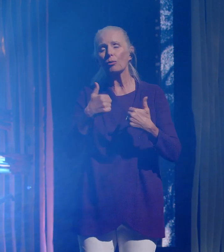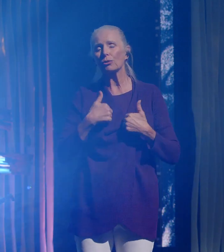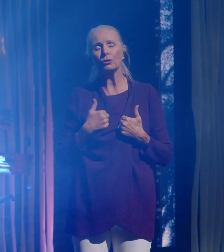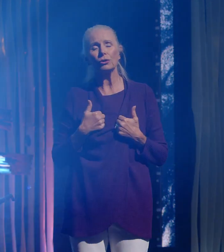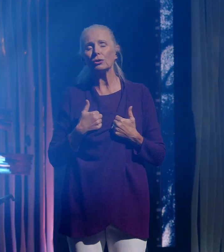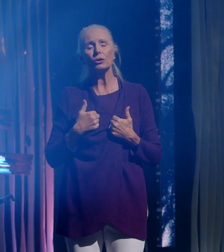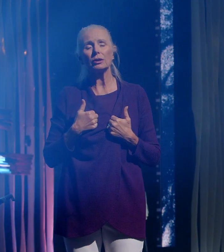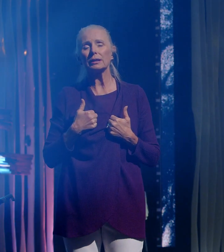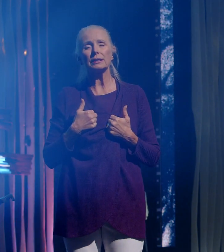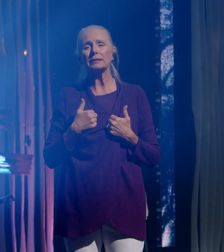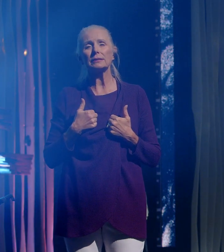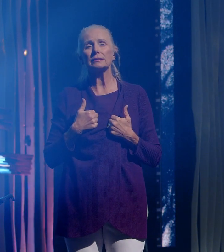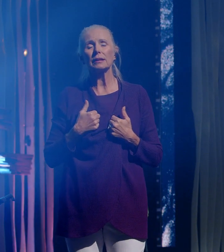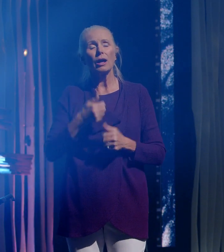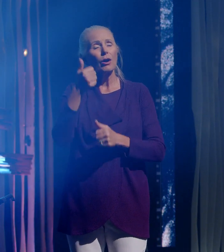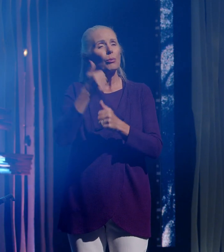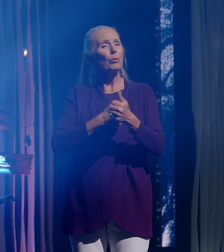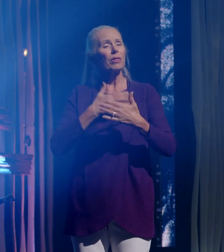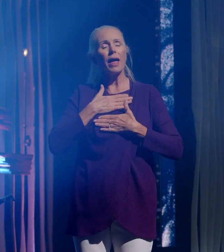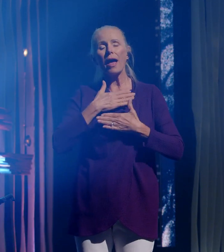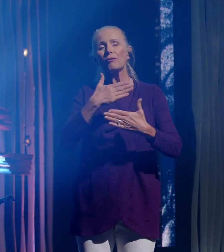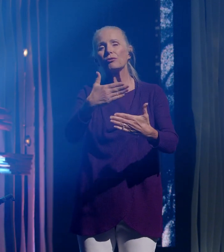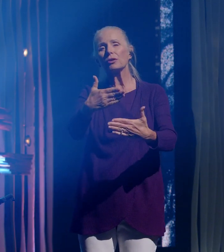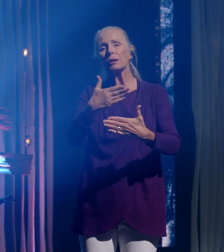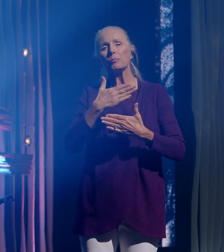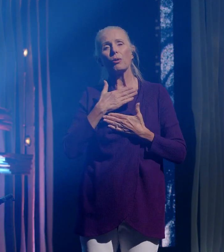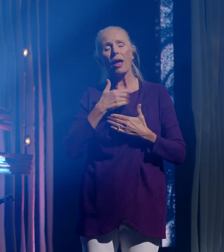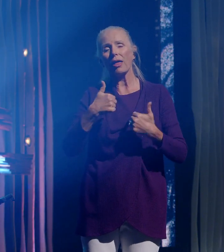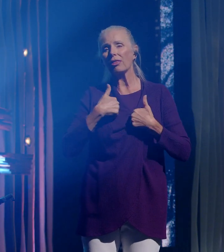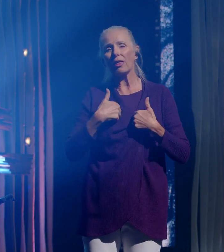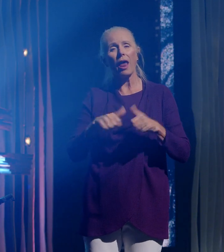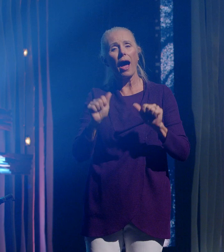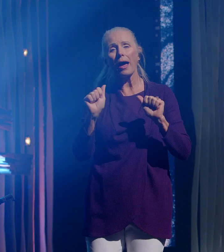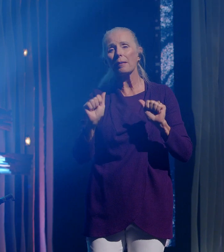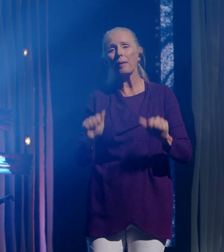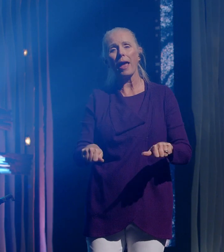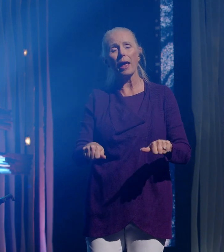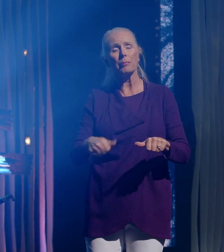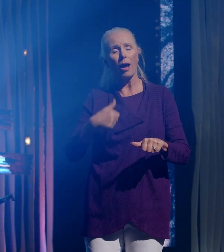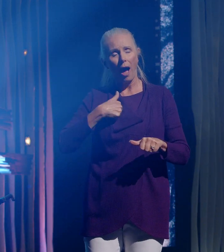good. With every breath that I have